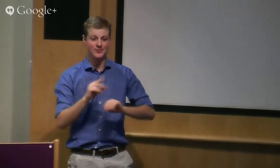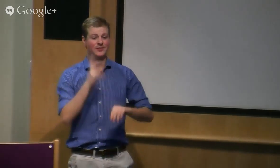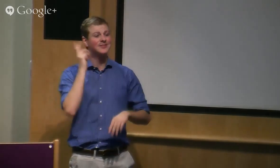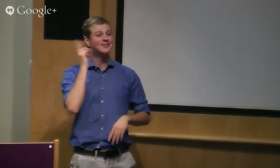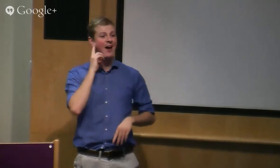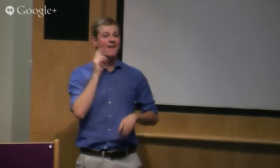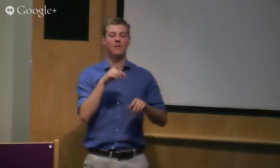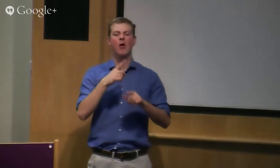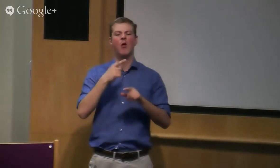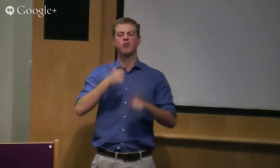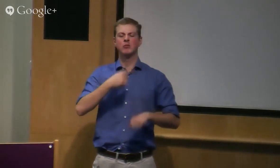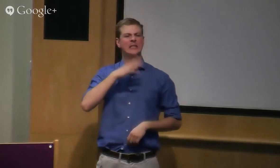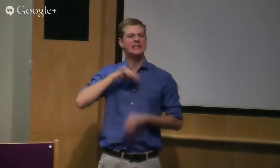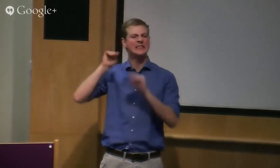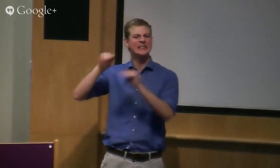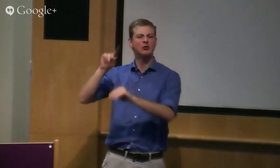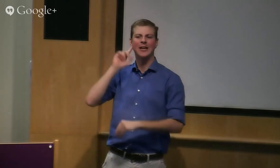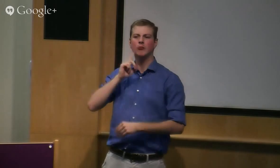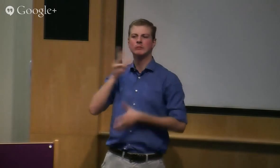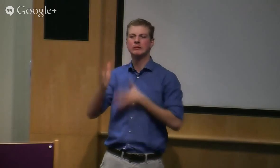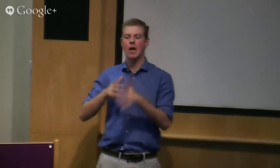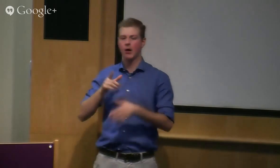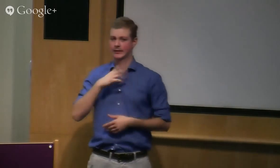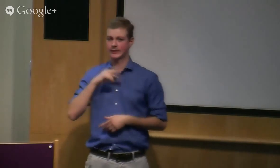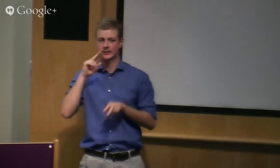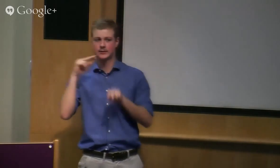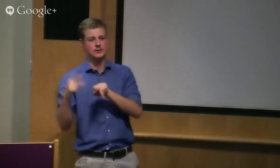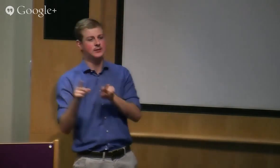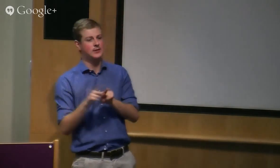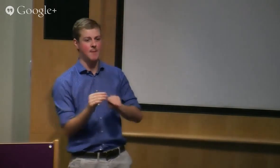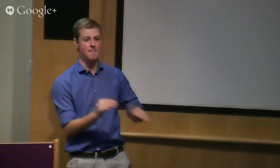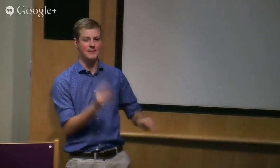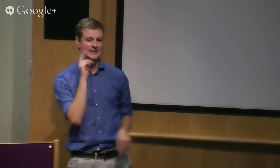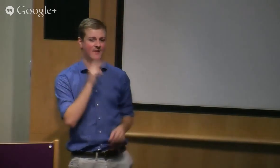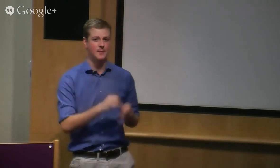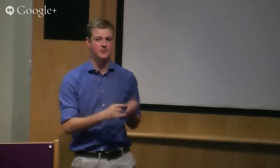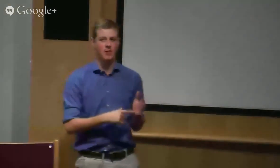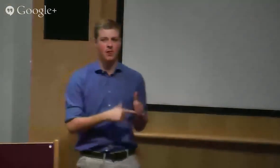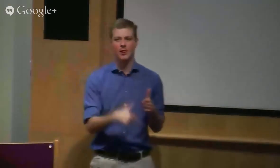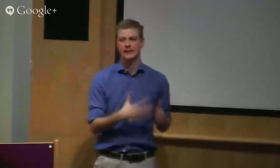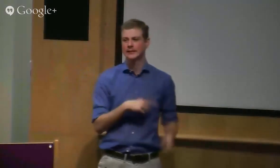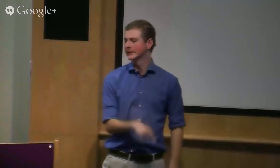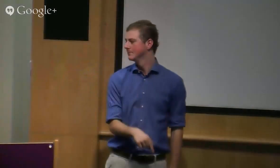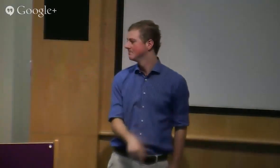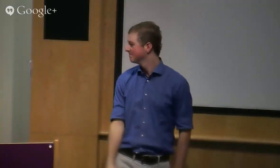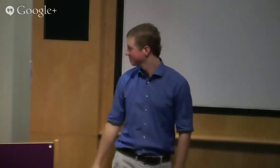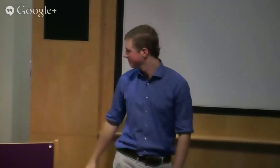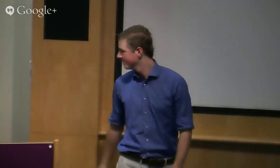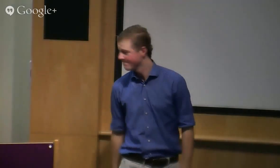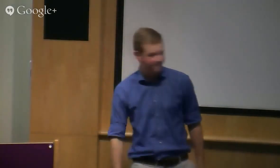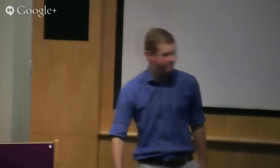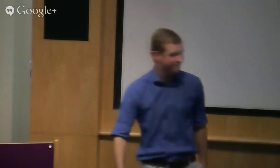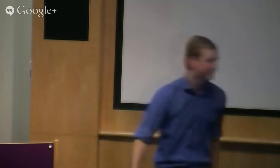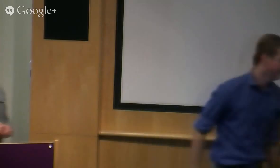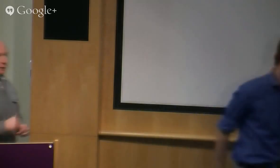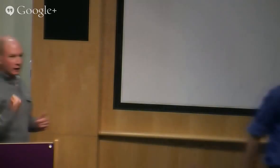in American Sign Language, not just using the language, they understand the language. And I would like to see the same